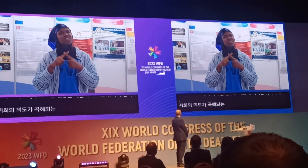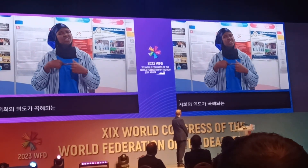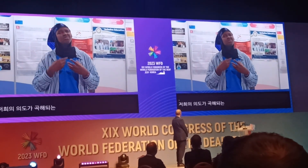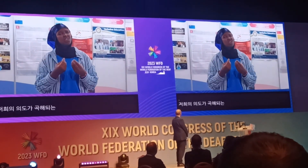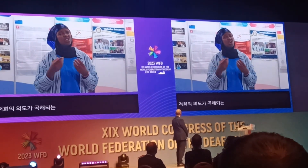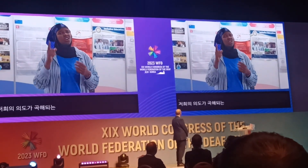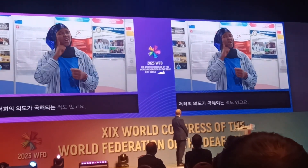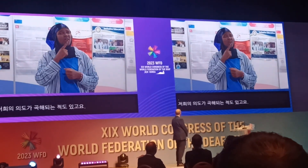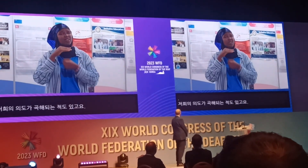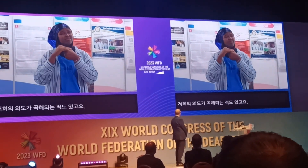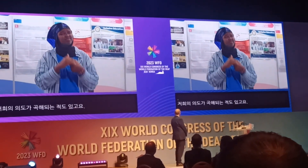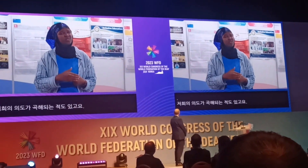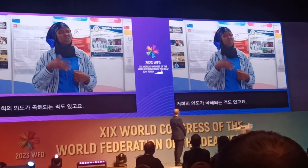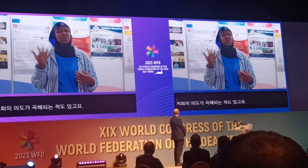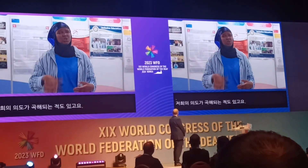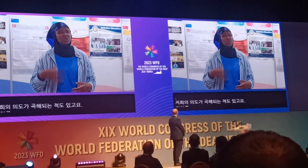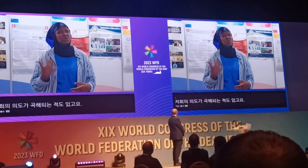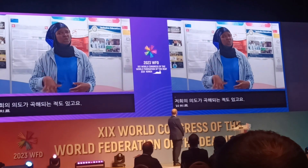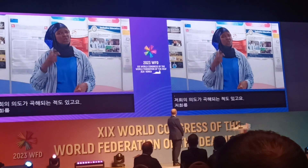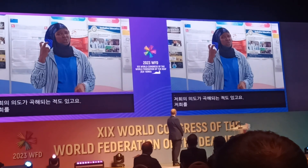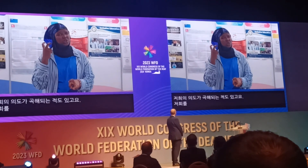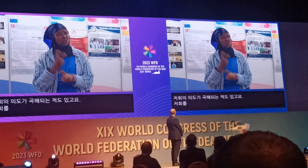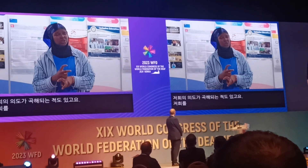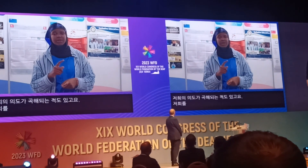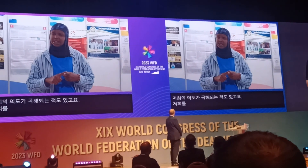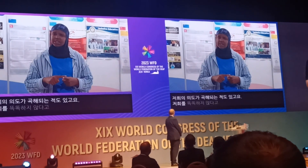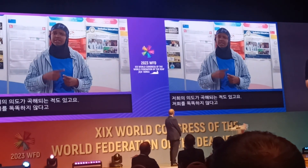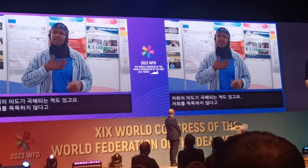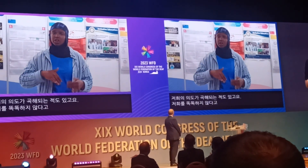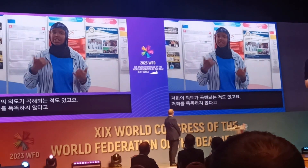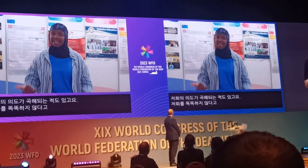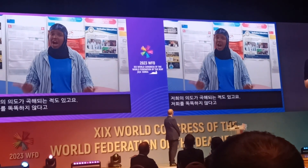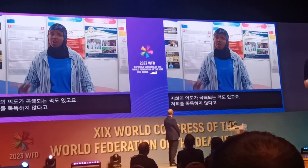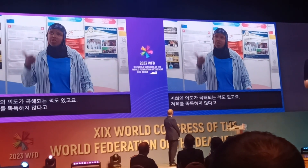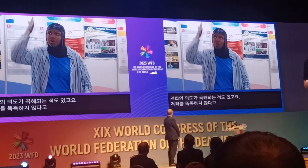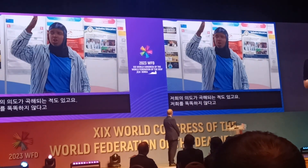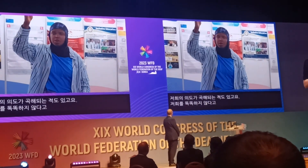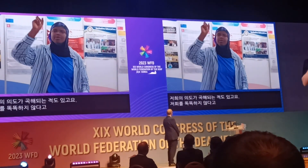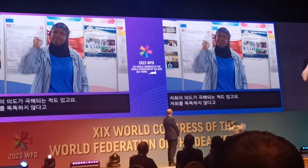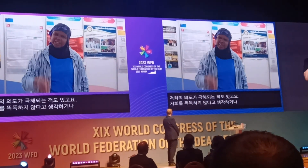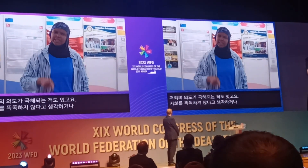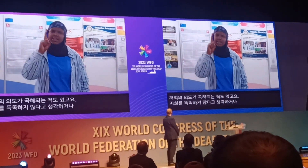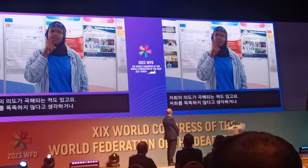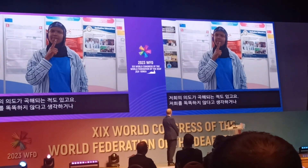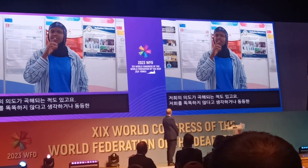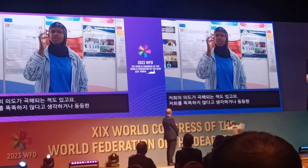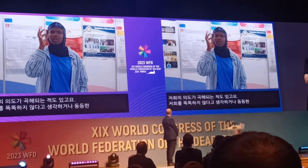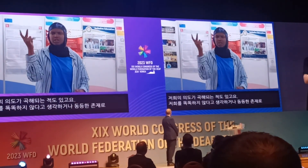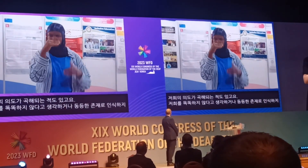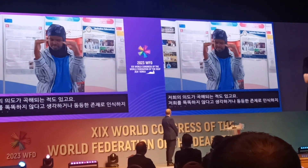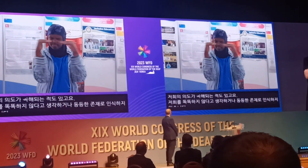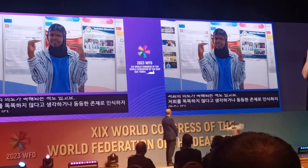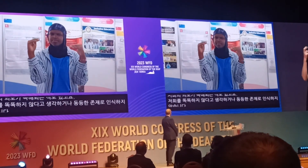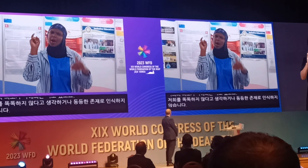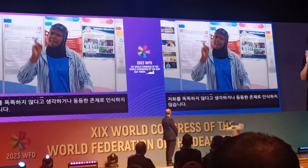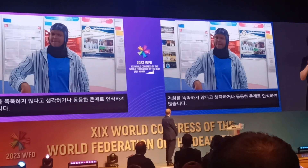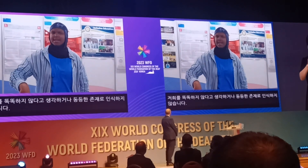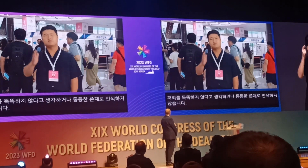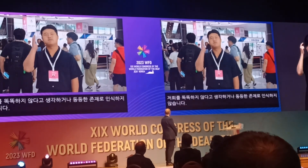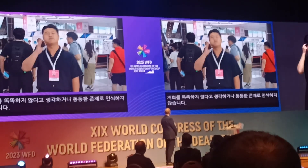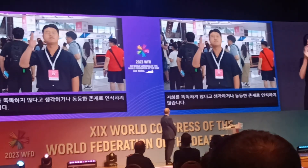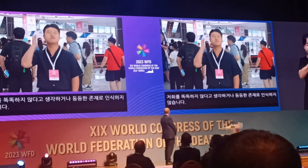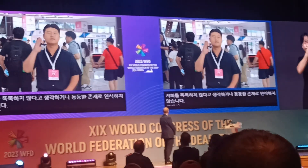achieve the same as everybody else in my class. So these are just examples of autism that I experience at school, and I think This needs to